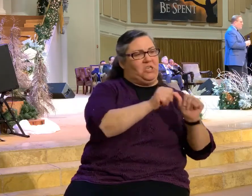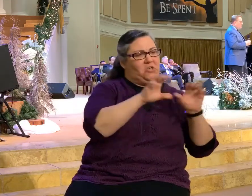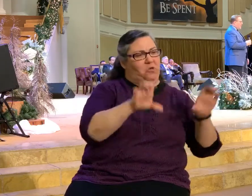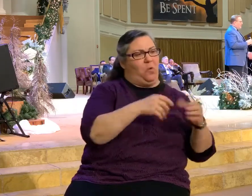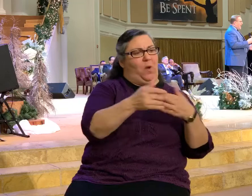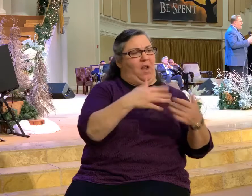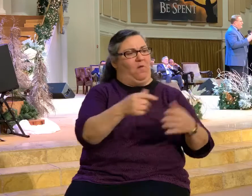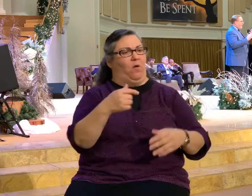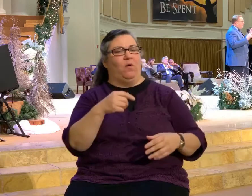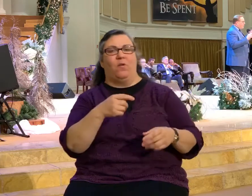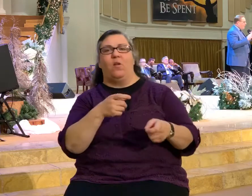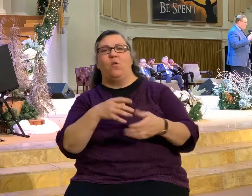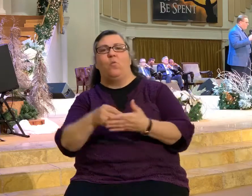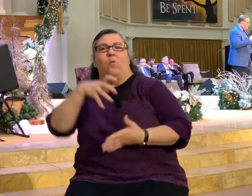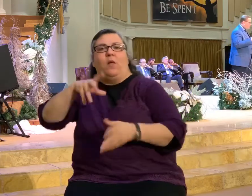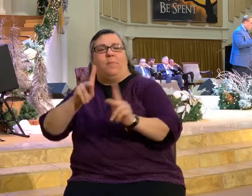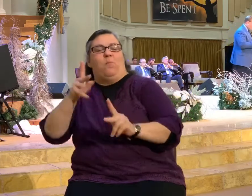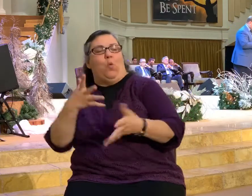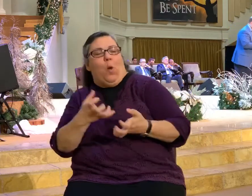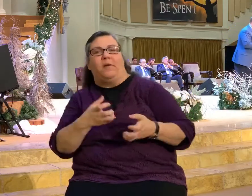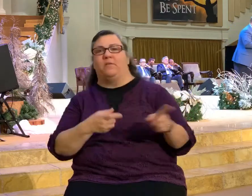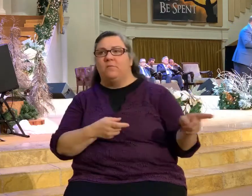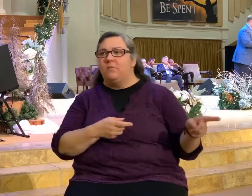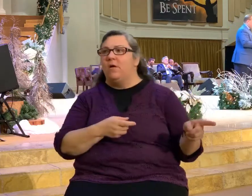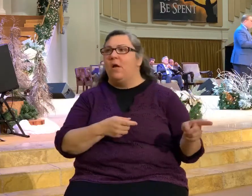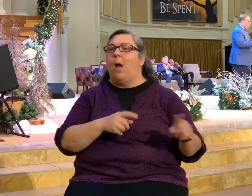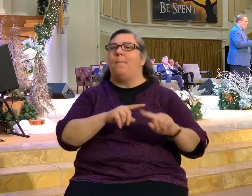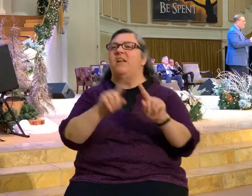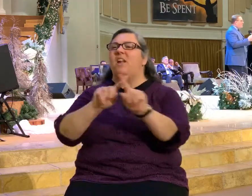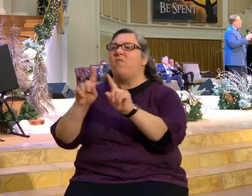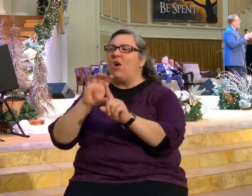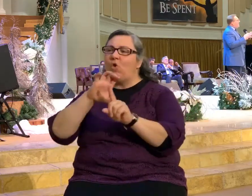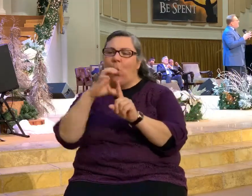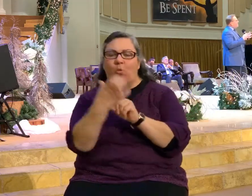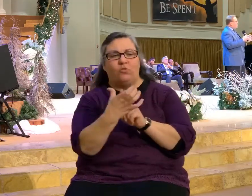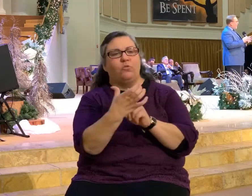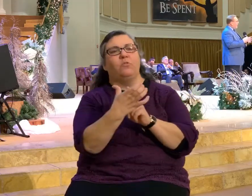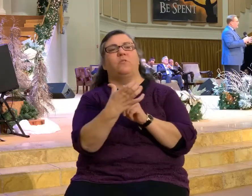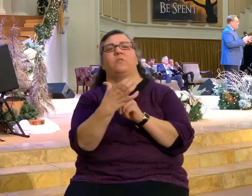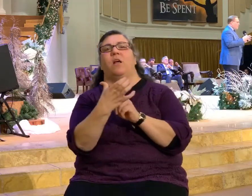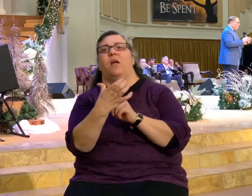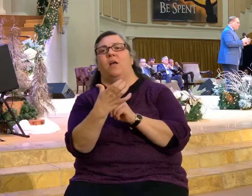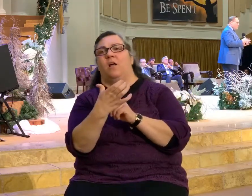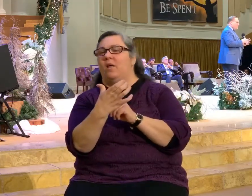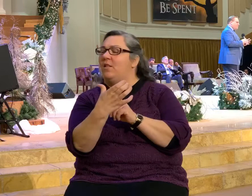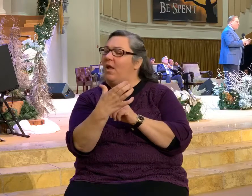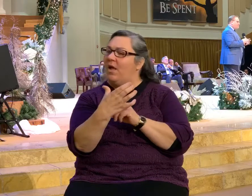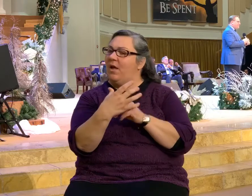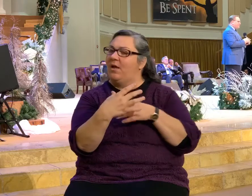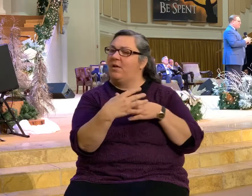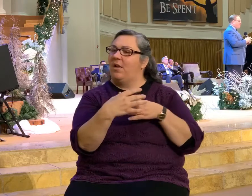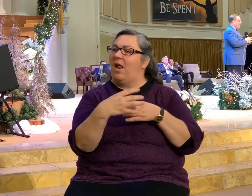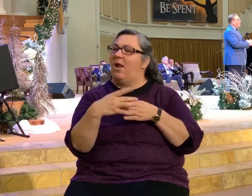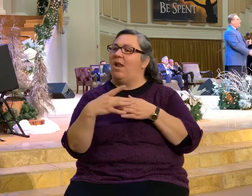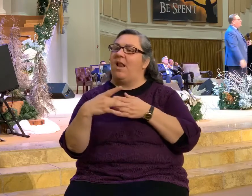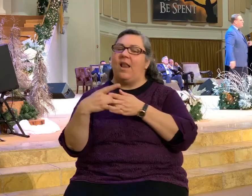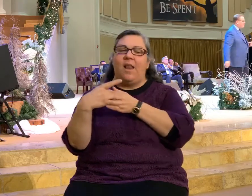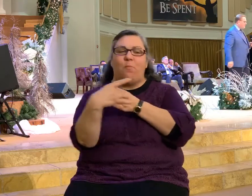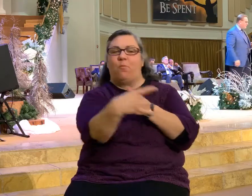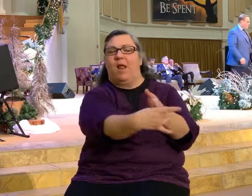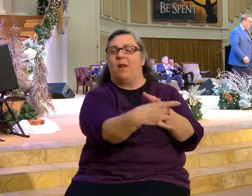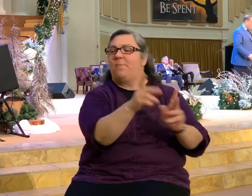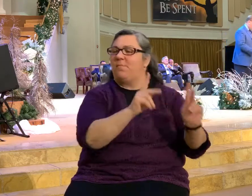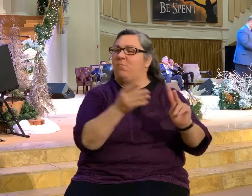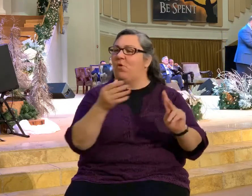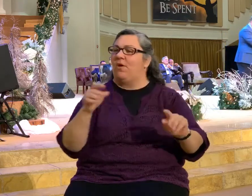wealthy. There came a plethora of cultures that brought a variety of gods and worship from their different backgrounds